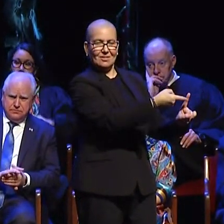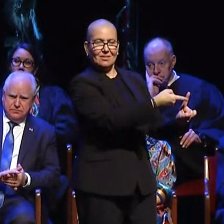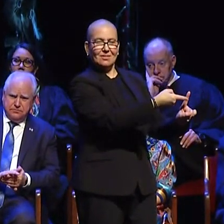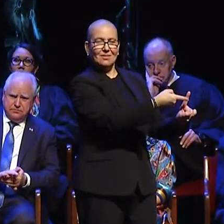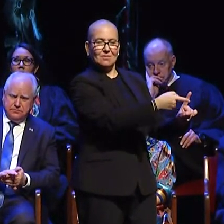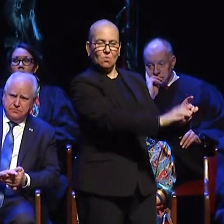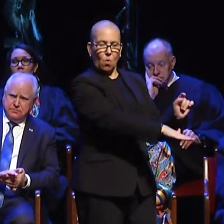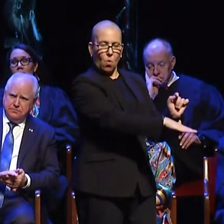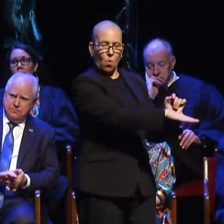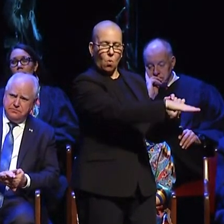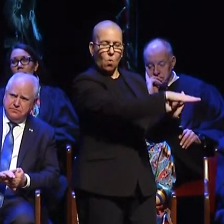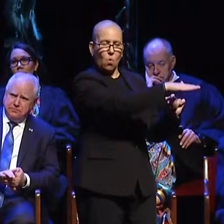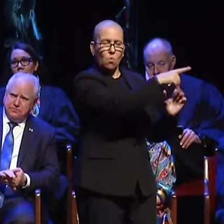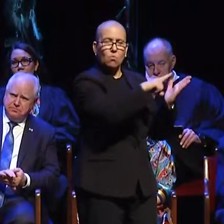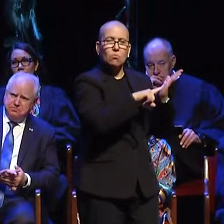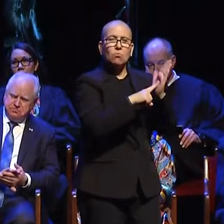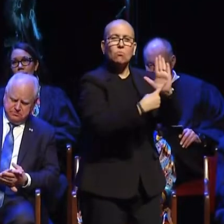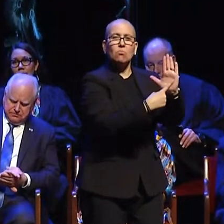and mend.